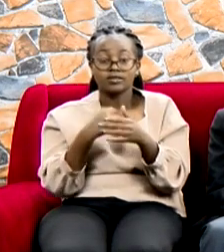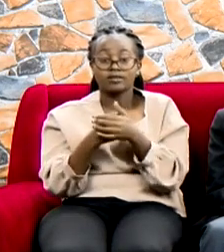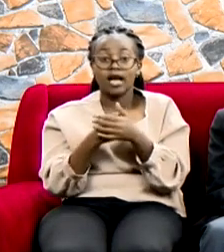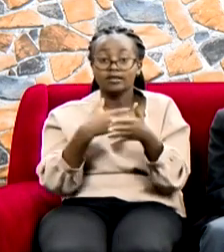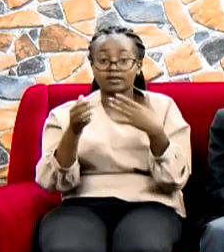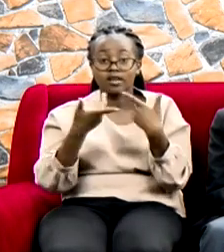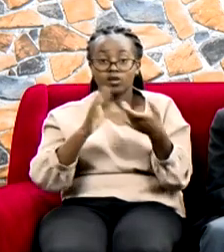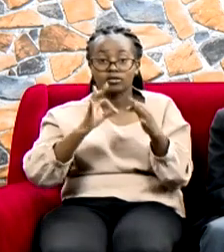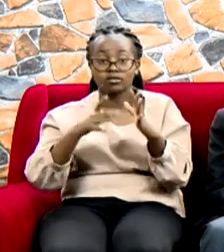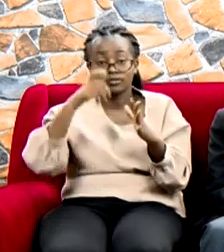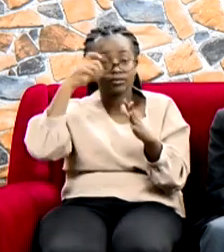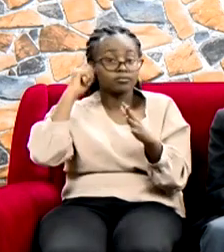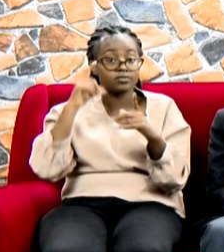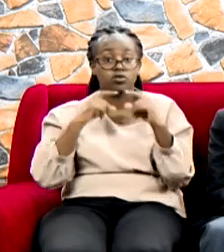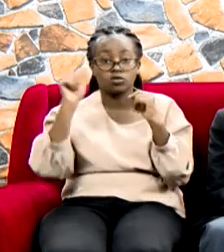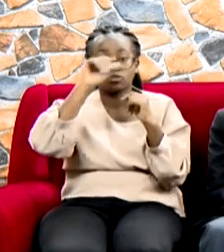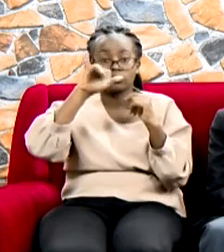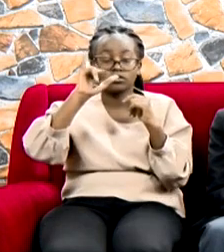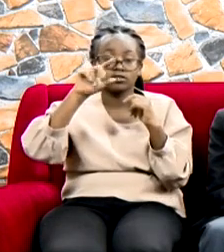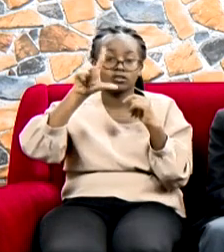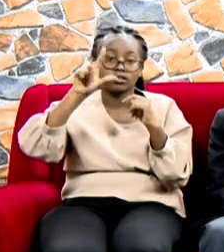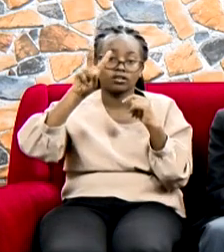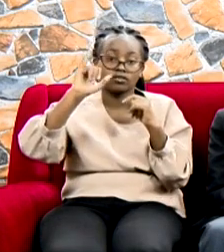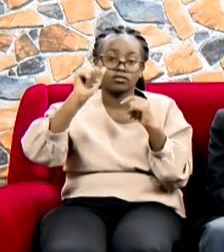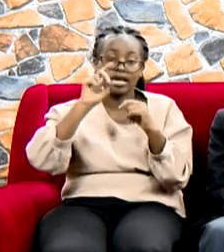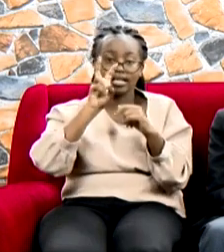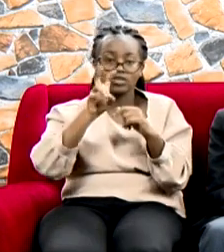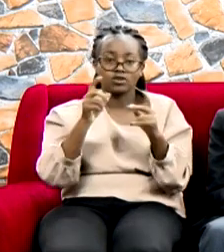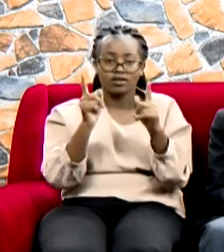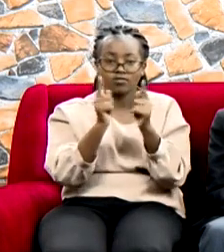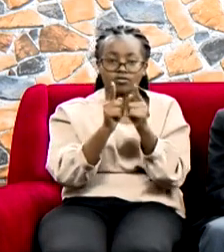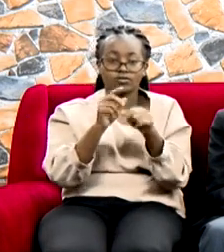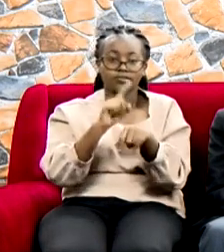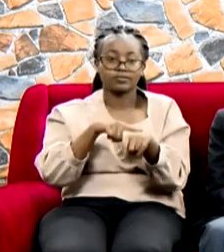here with our interpreter Moraa and me, your host, Sylvia Moraa. See you in a few minutes.